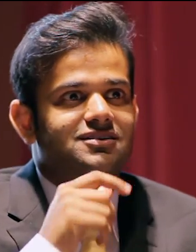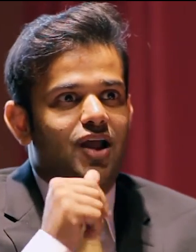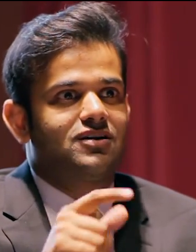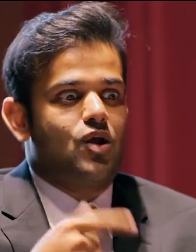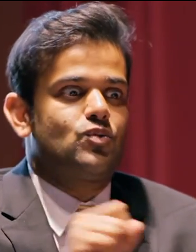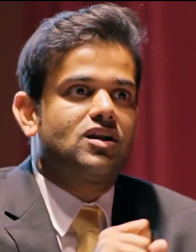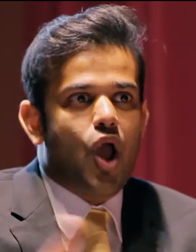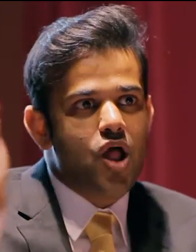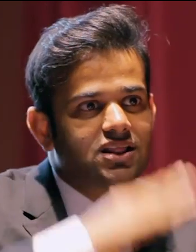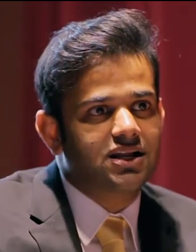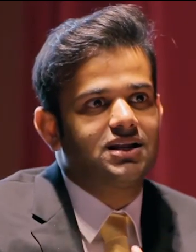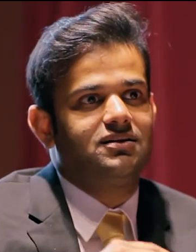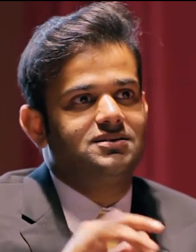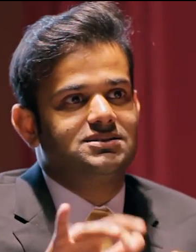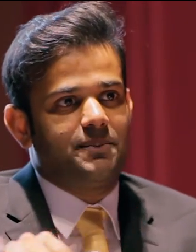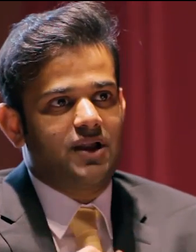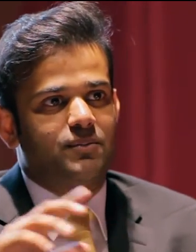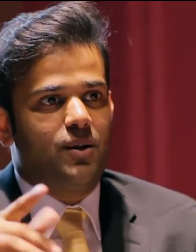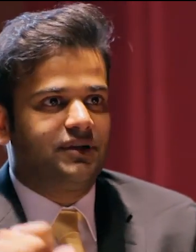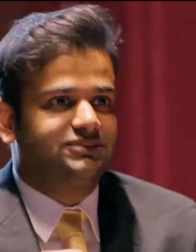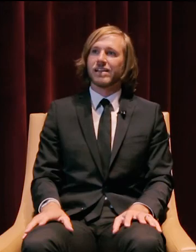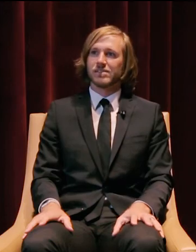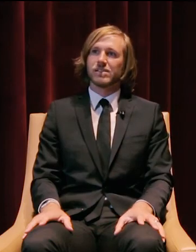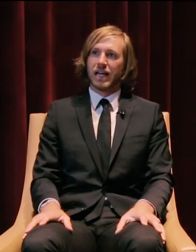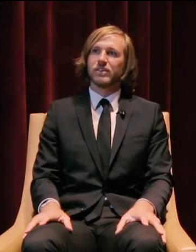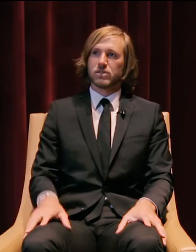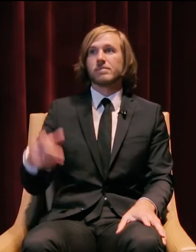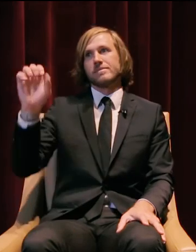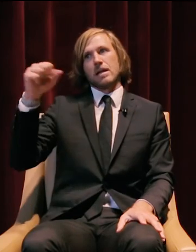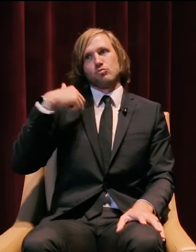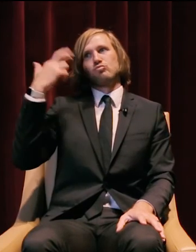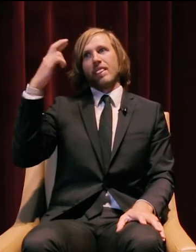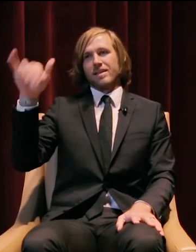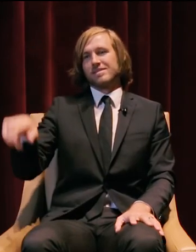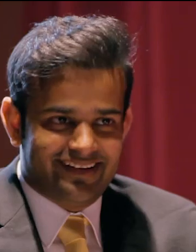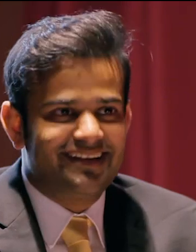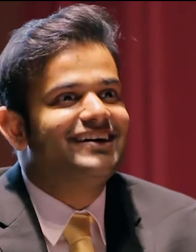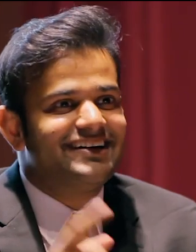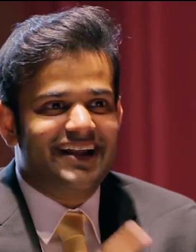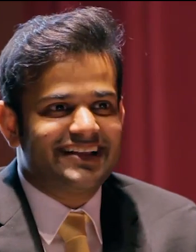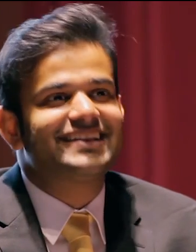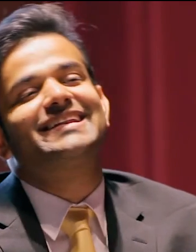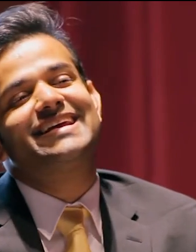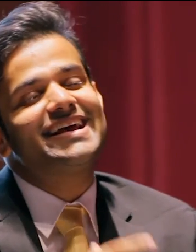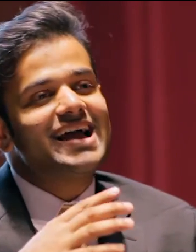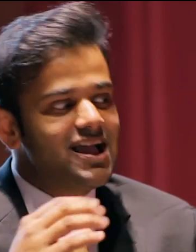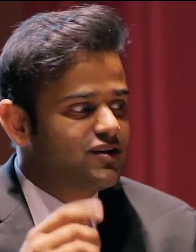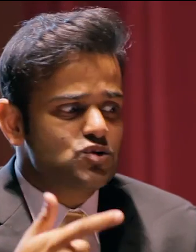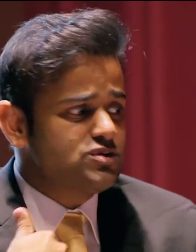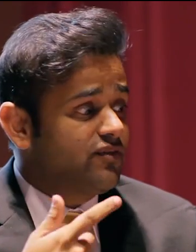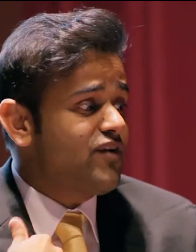Yeah, that helps you balance it out and not just doing work all day. Right. And I realize having that. Those, right. Right.